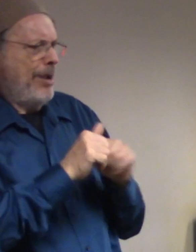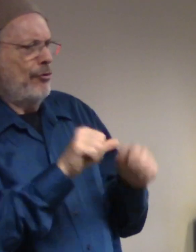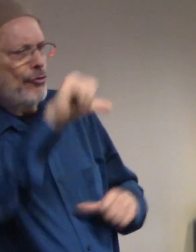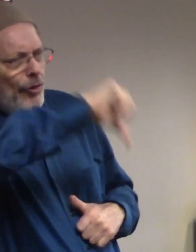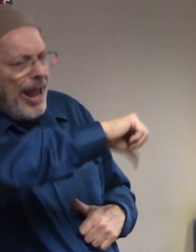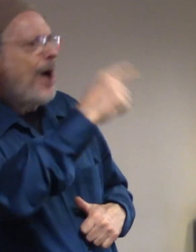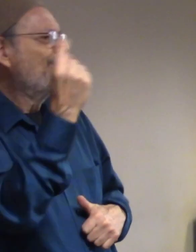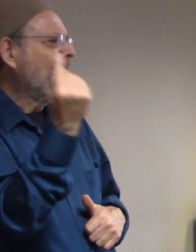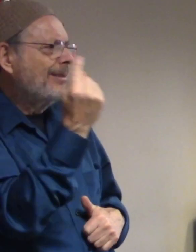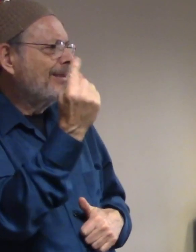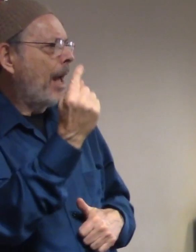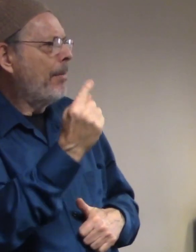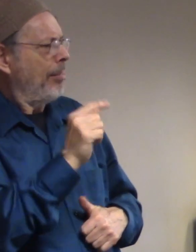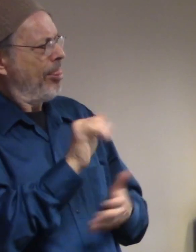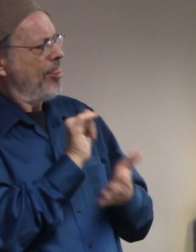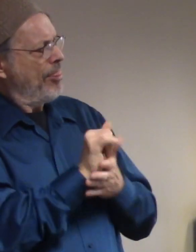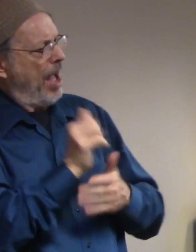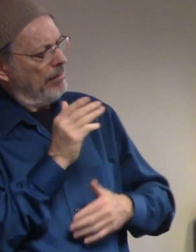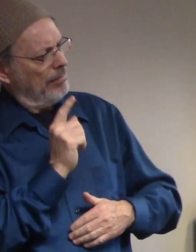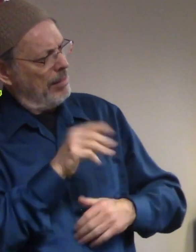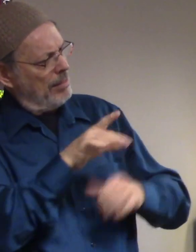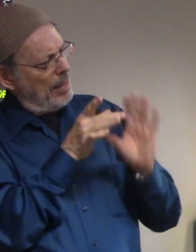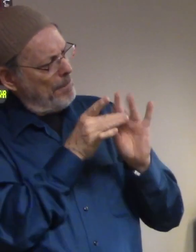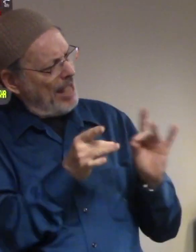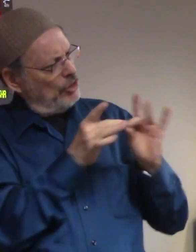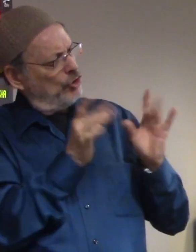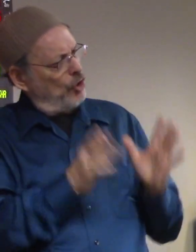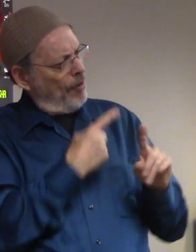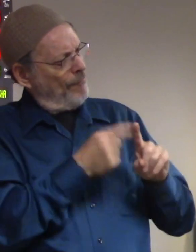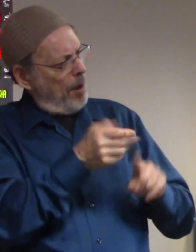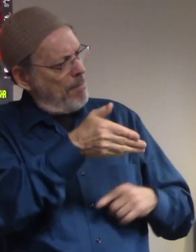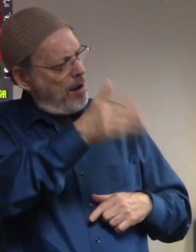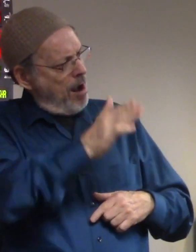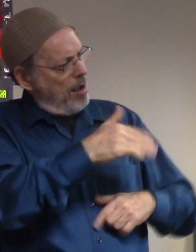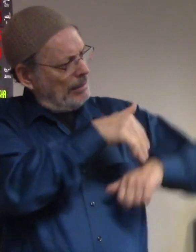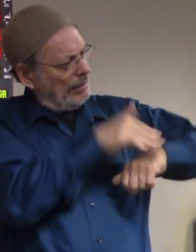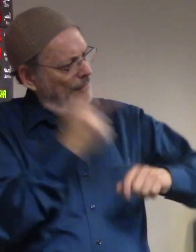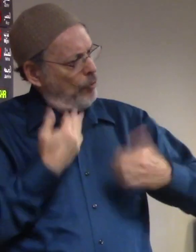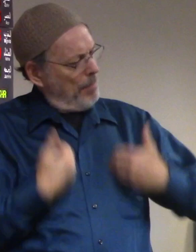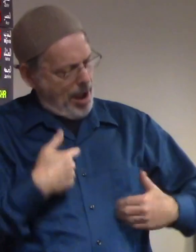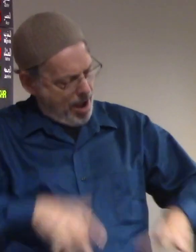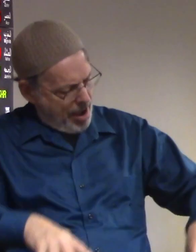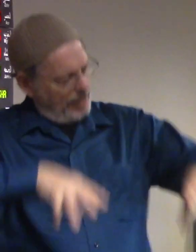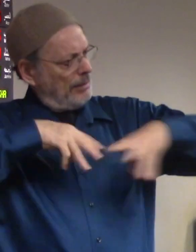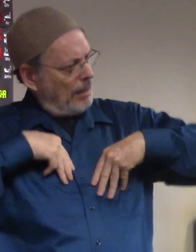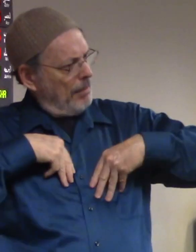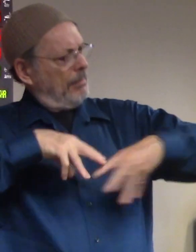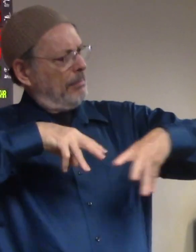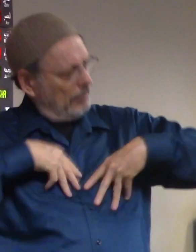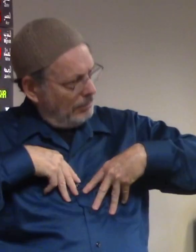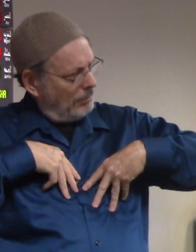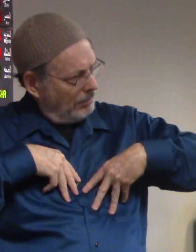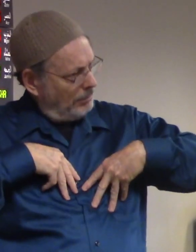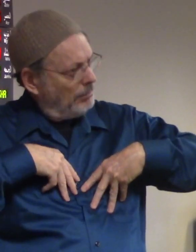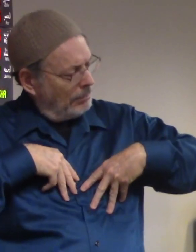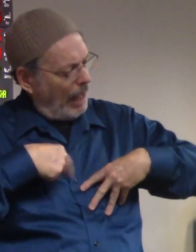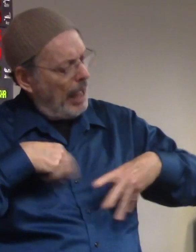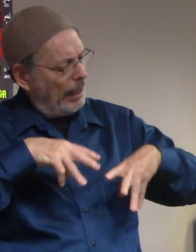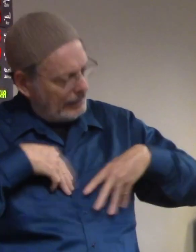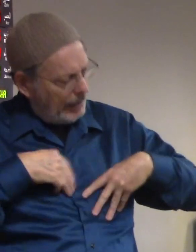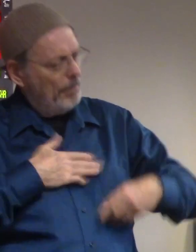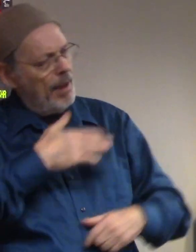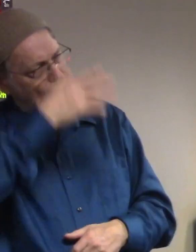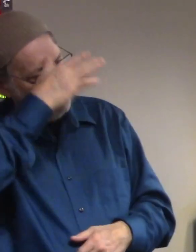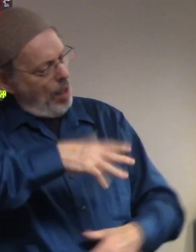down somebody that the messenger of God sent for me? I accept. Qabaltu, qabiltu, qabiltu. I accept, ya Abi, that